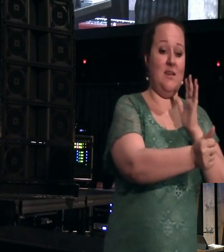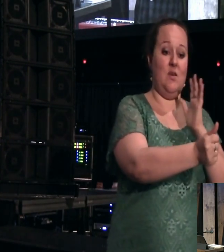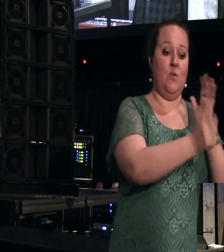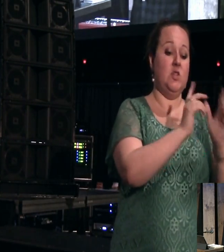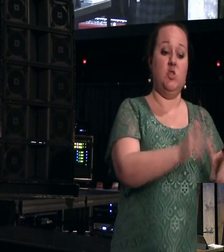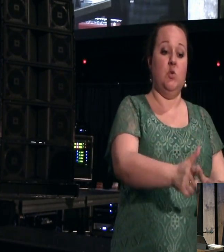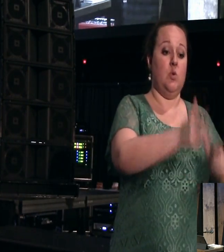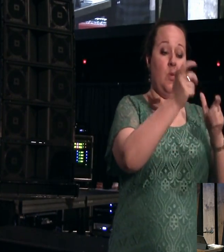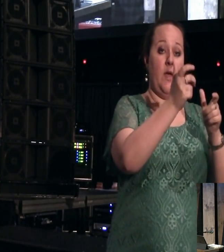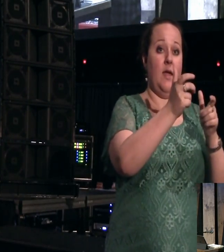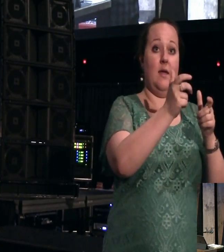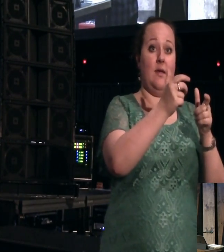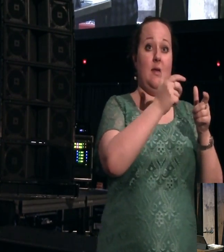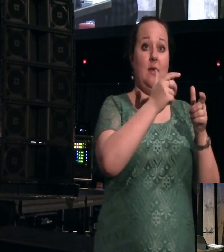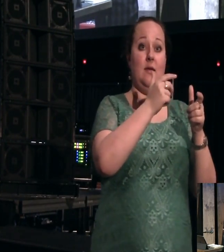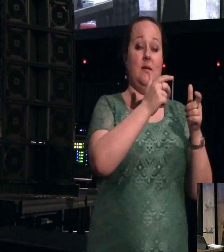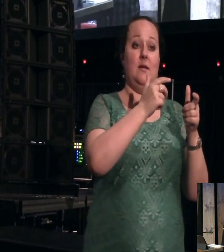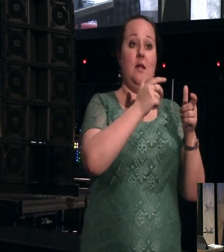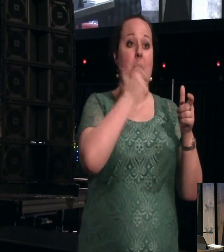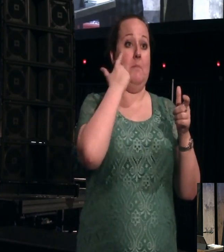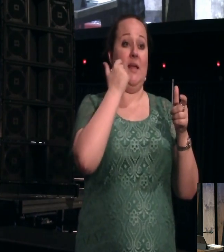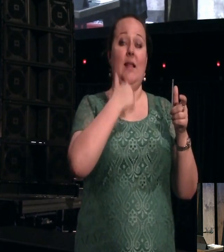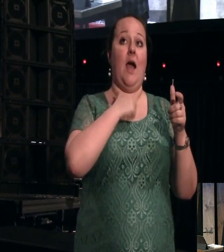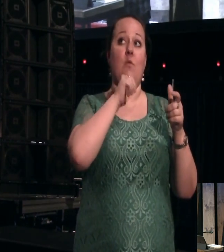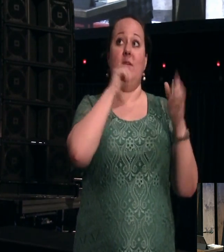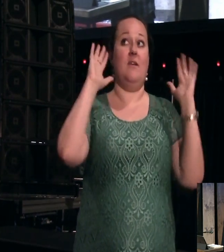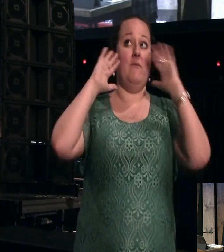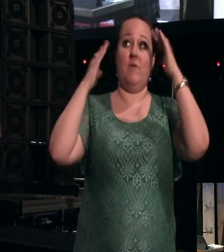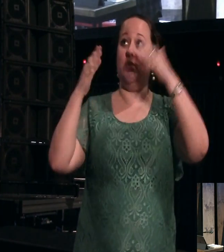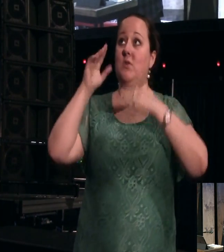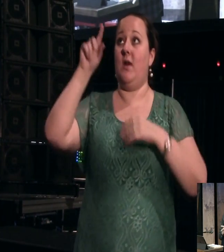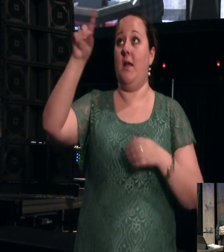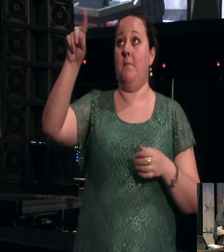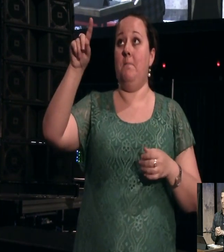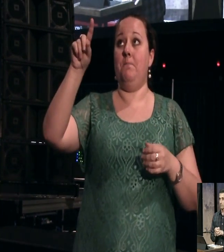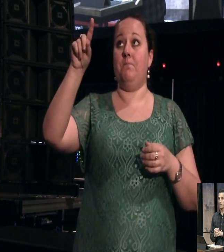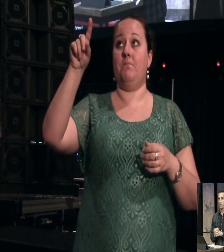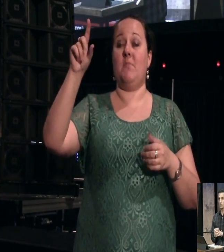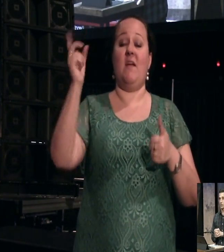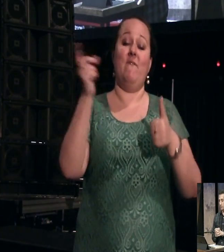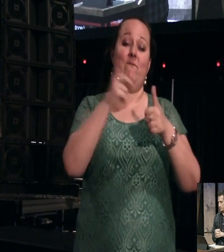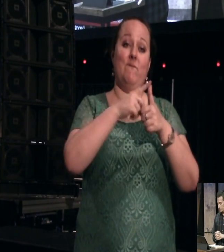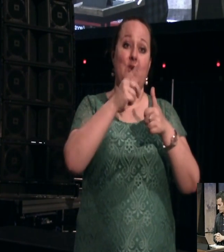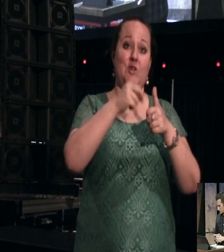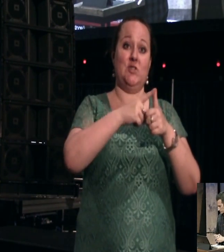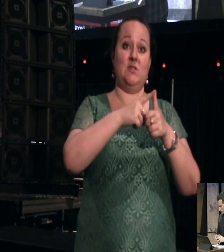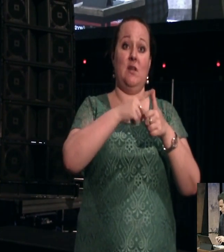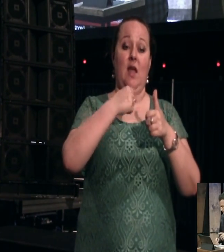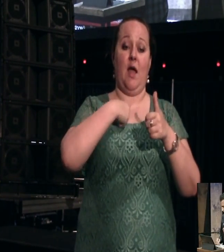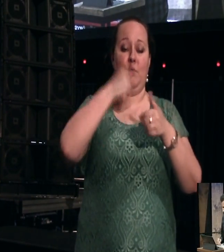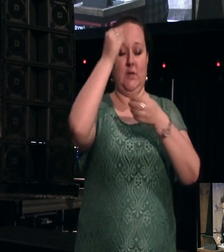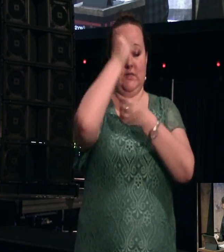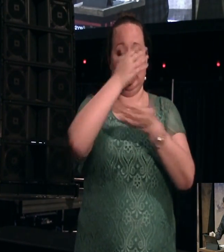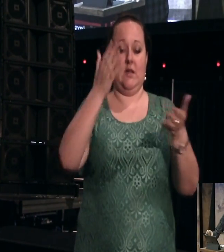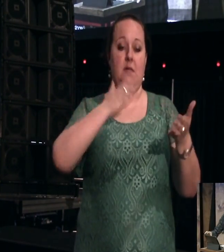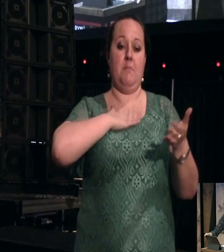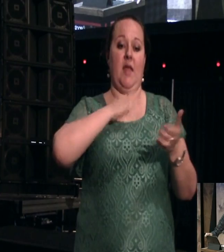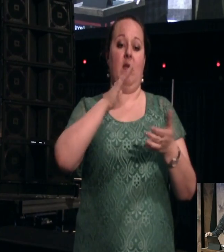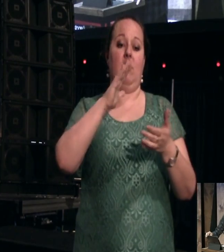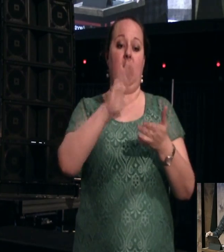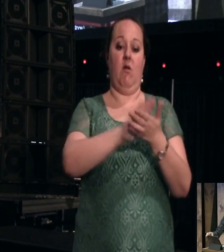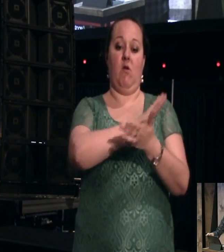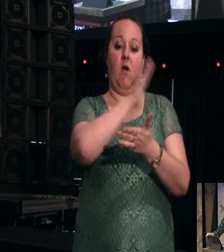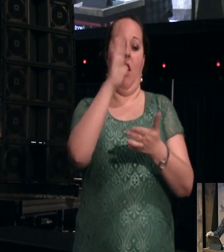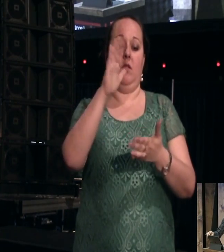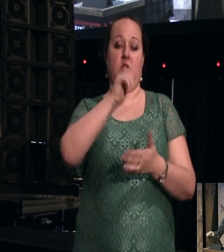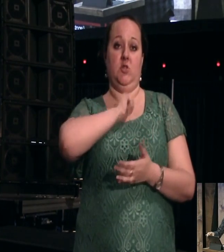But my talent outpaced my character because it was an alignment issue. First key truth that